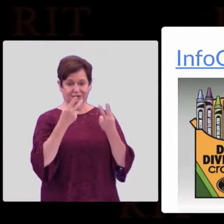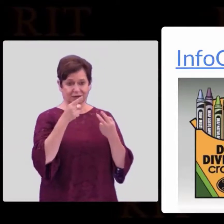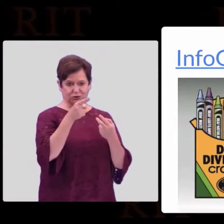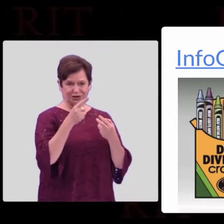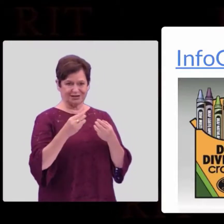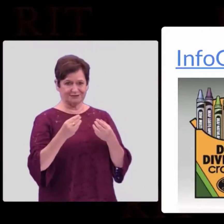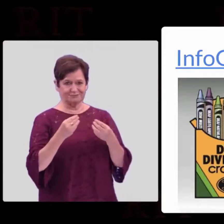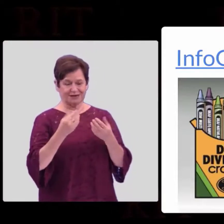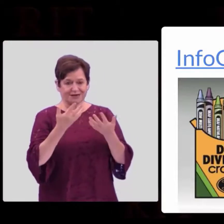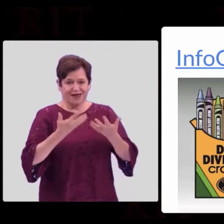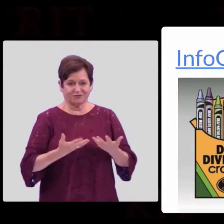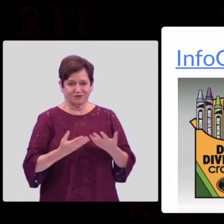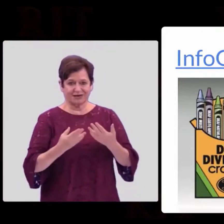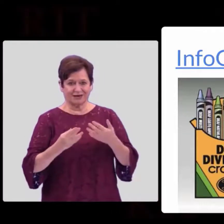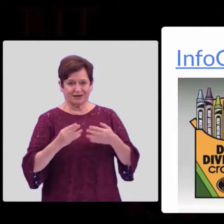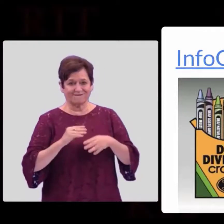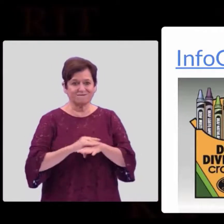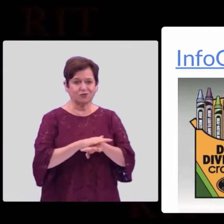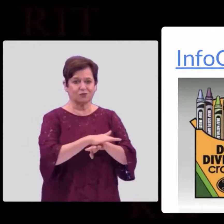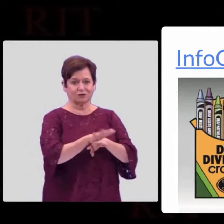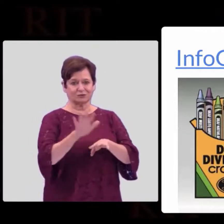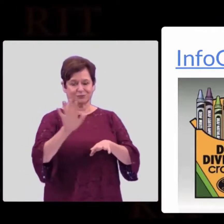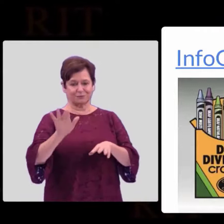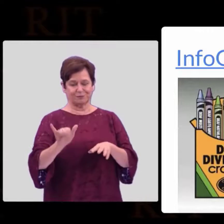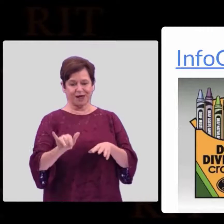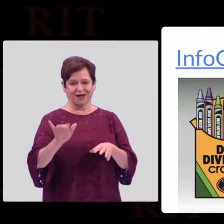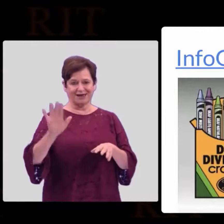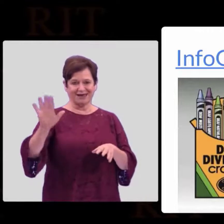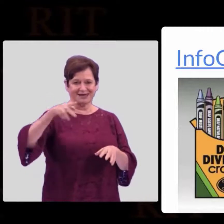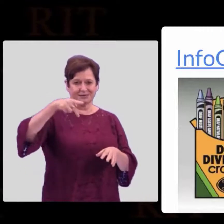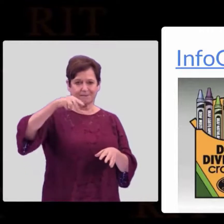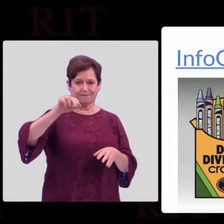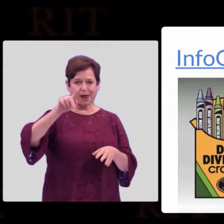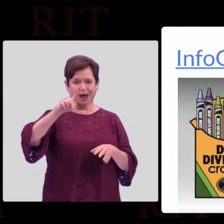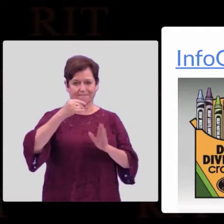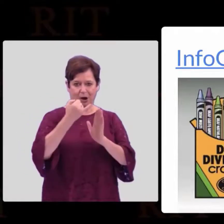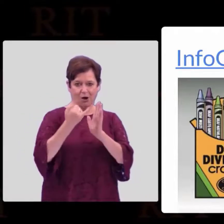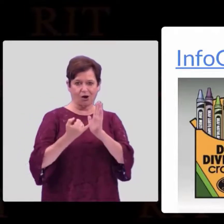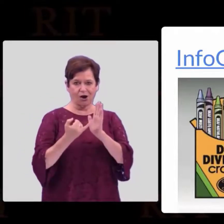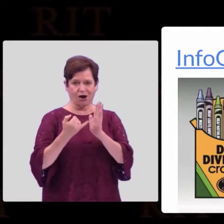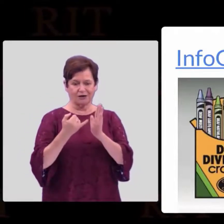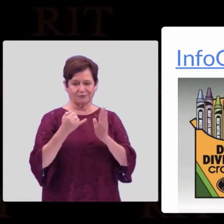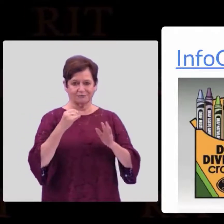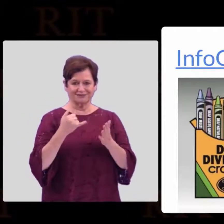see, she's heavily influenced by his pop art style,